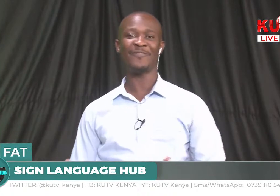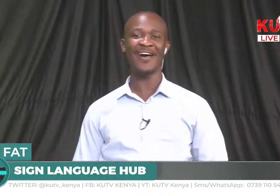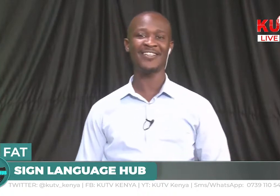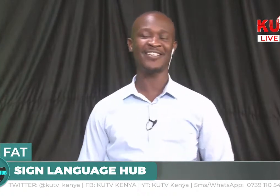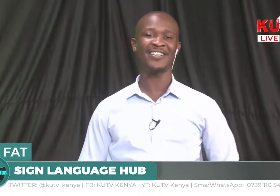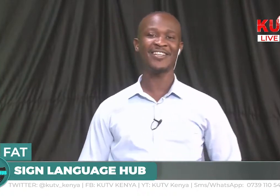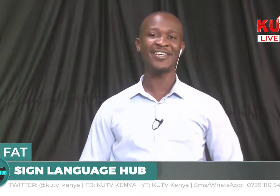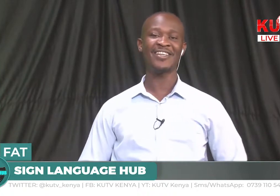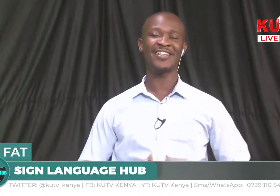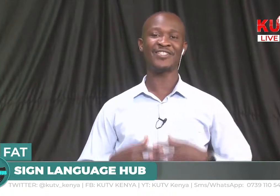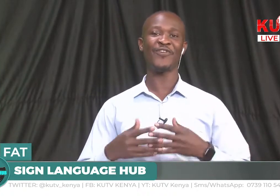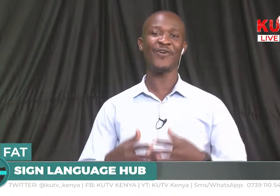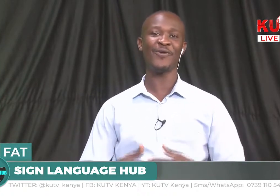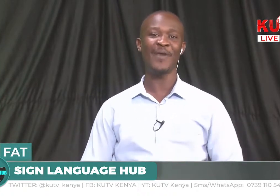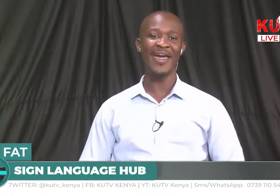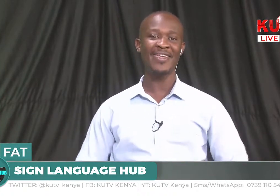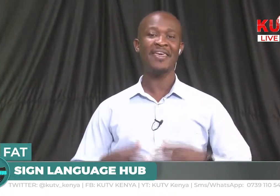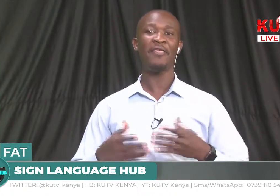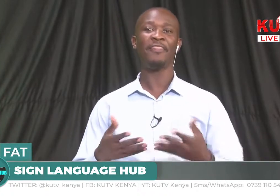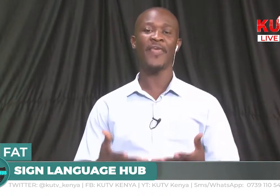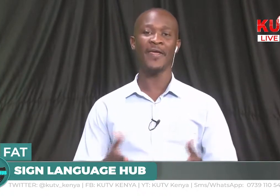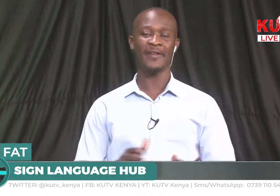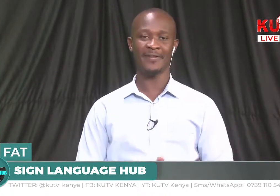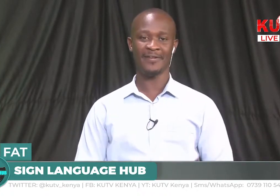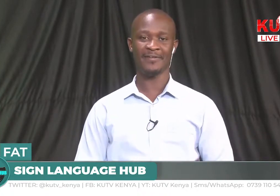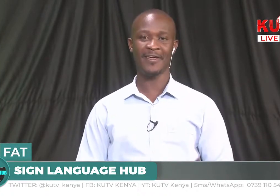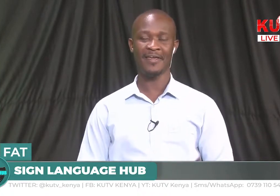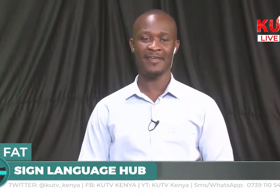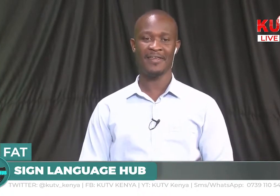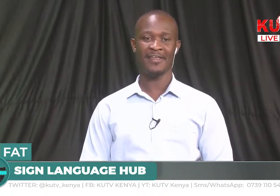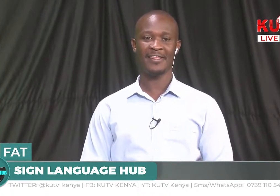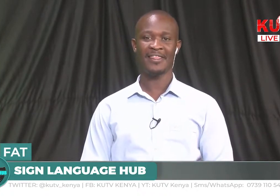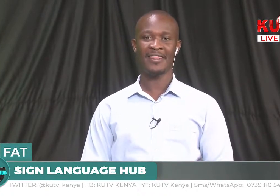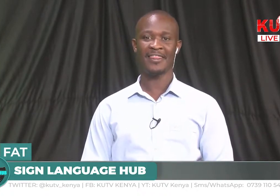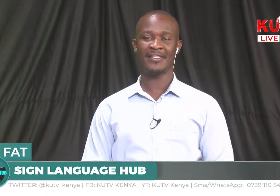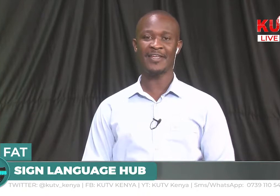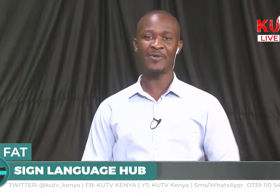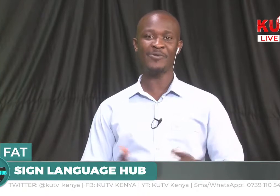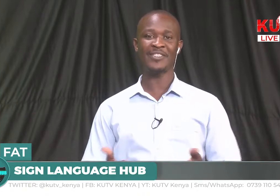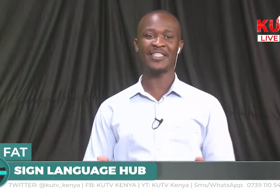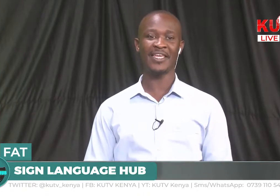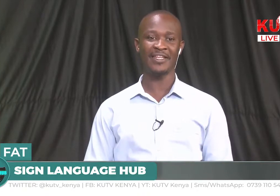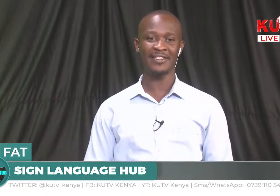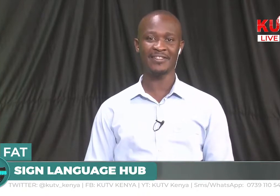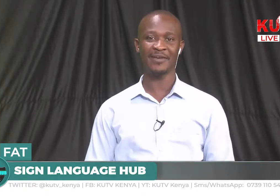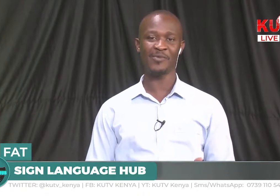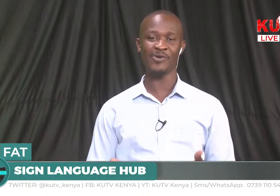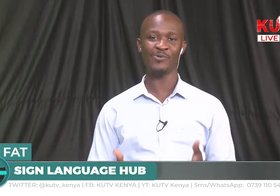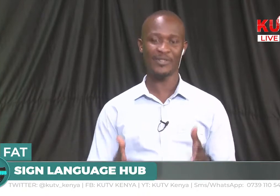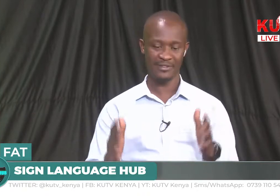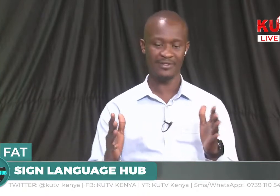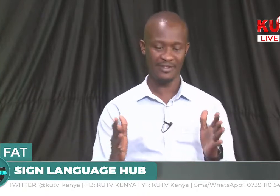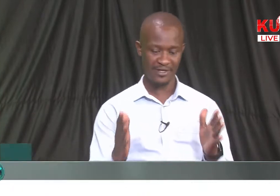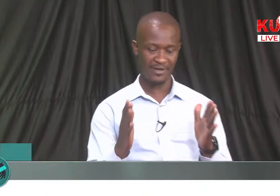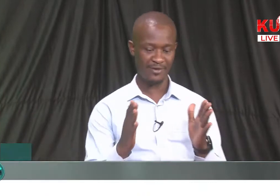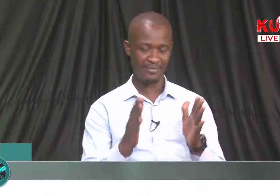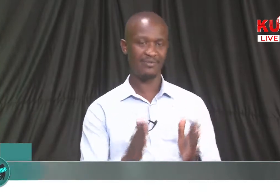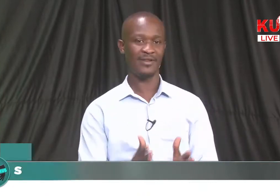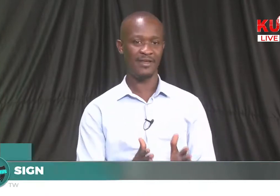fat, it's followed by thin, okay? Someone who is thin, someone who is, you know, like,